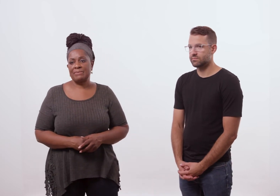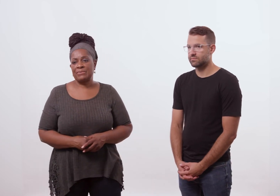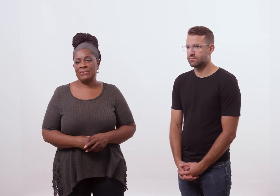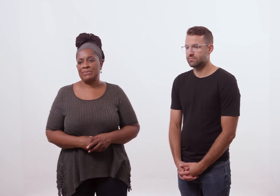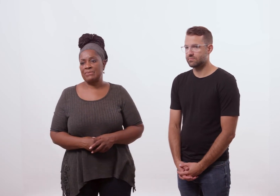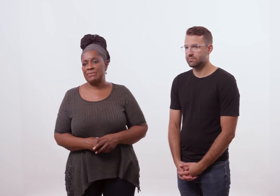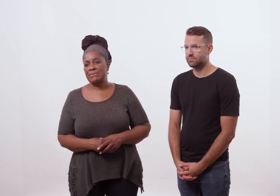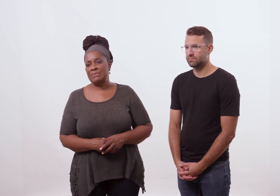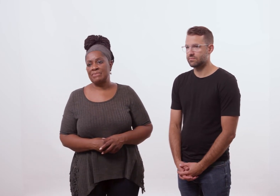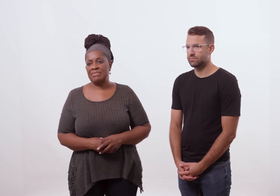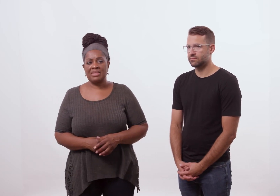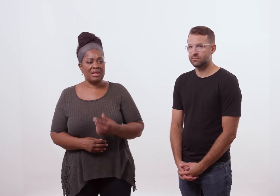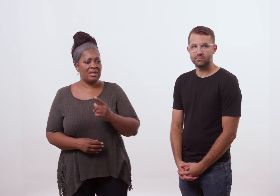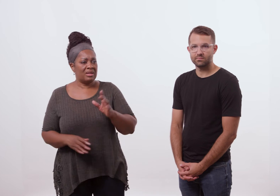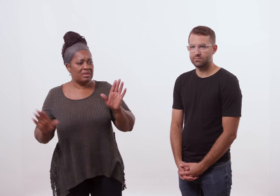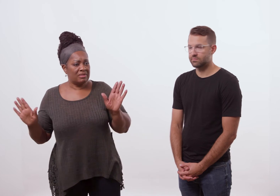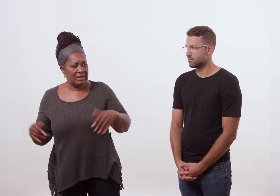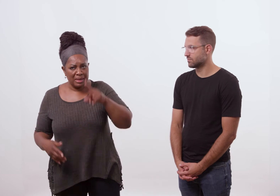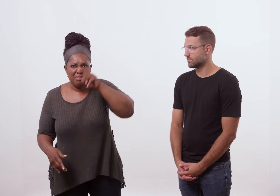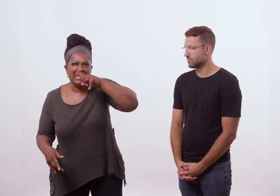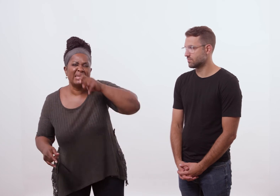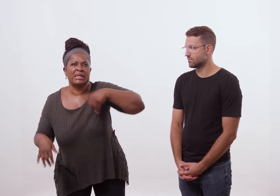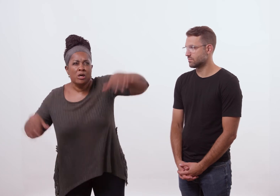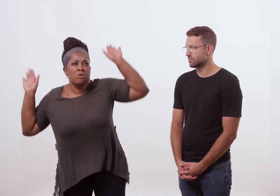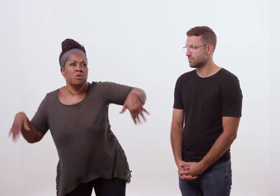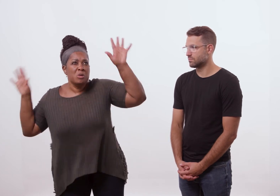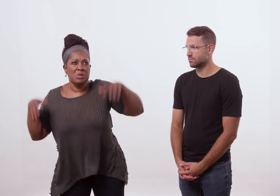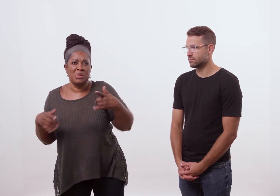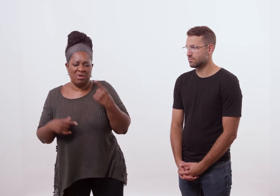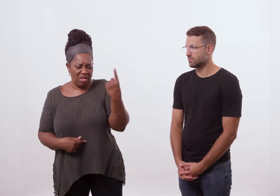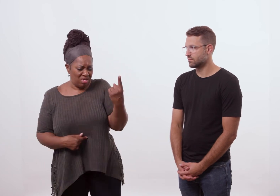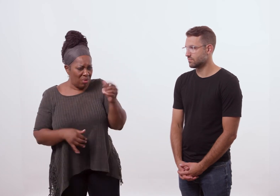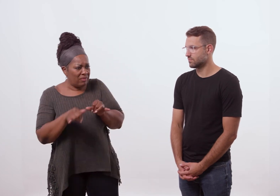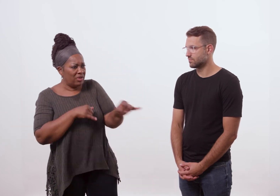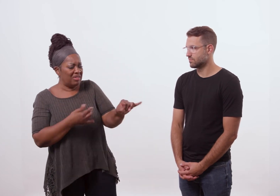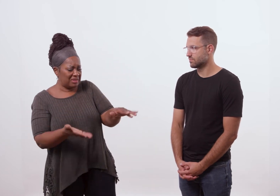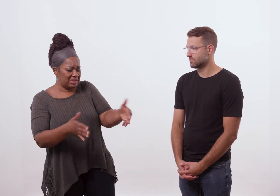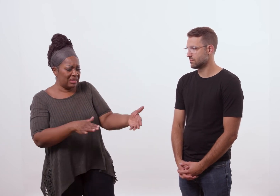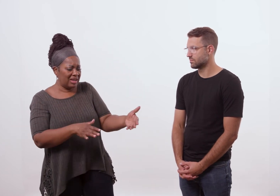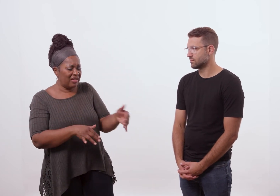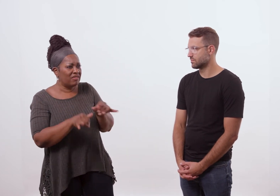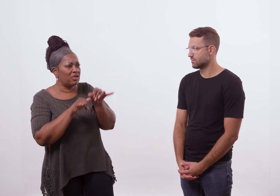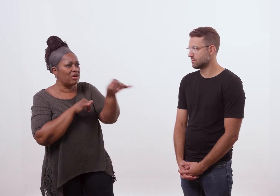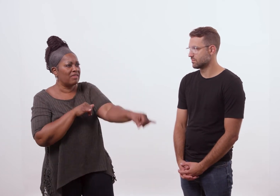Away, scavenger. Leave us alone. Alone. Forever. Alone.